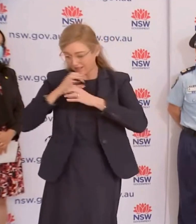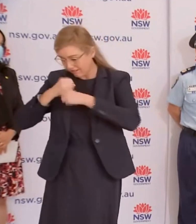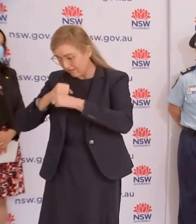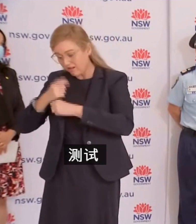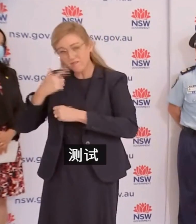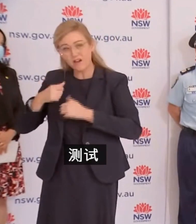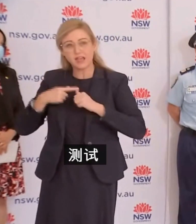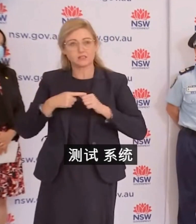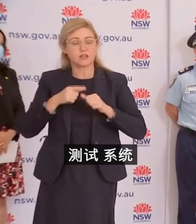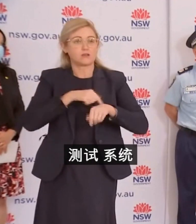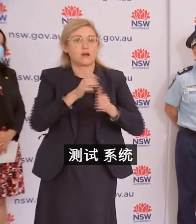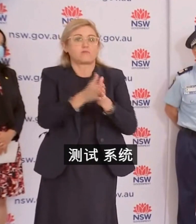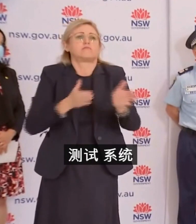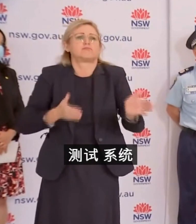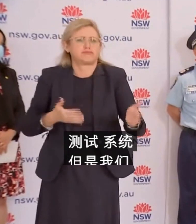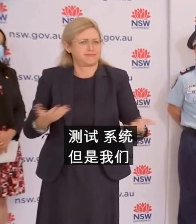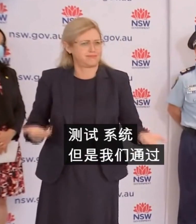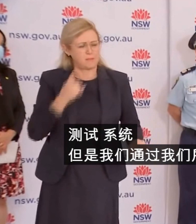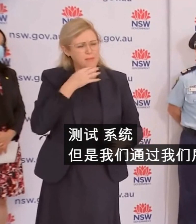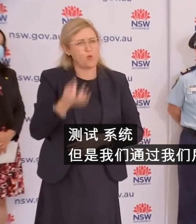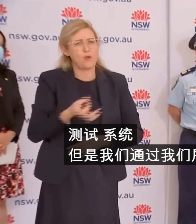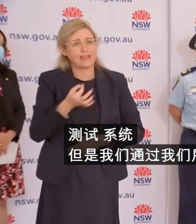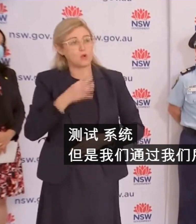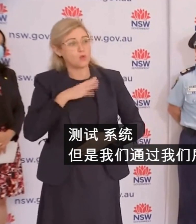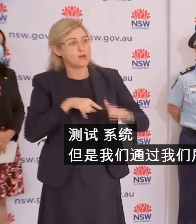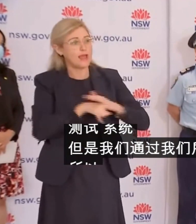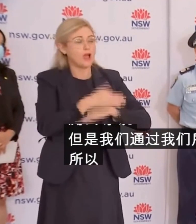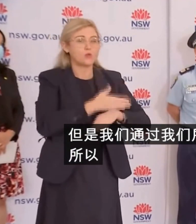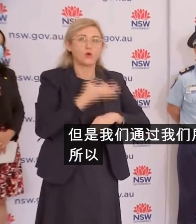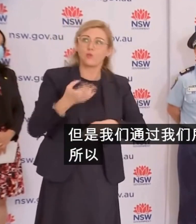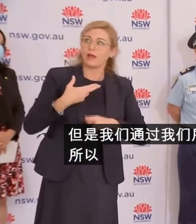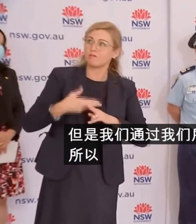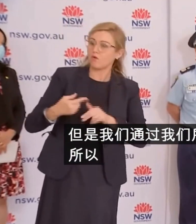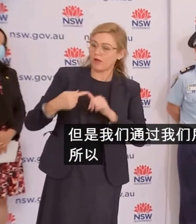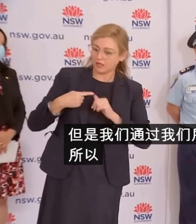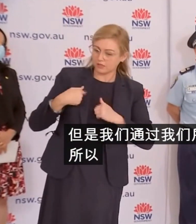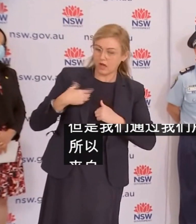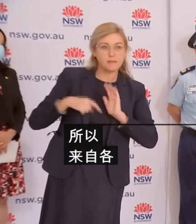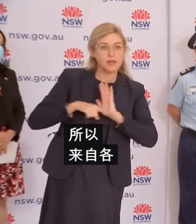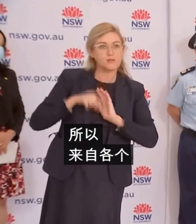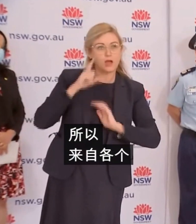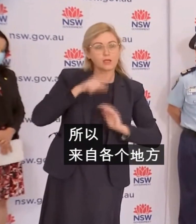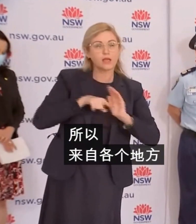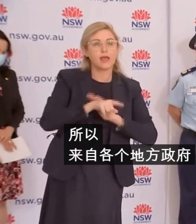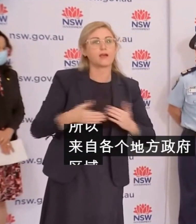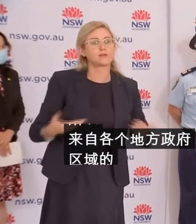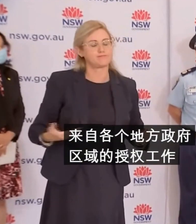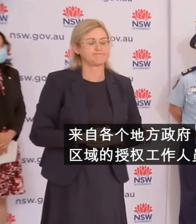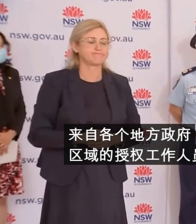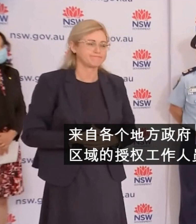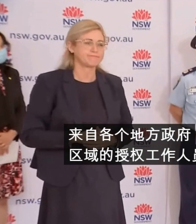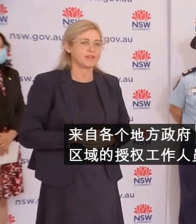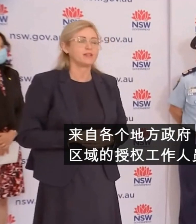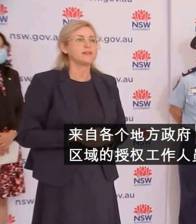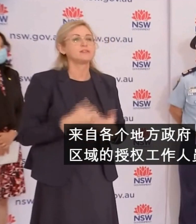for testing, but it does slow down the system. But what we have found with what we call surveillance testing, so authorised workers from various local government areas